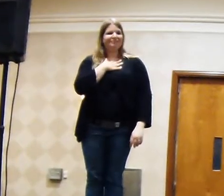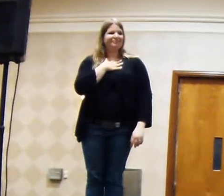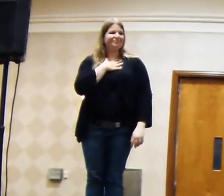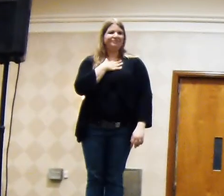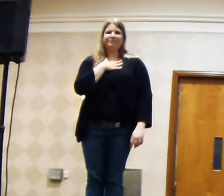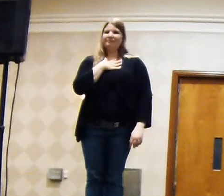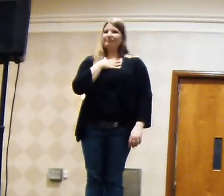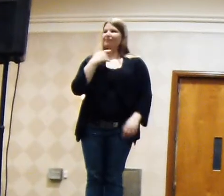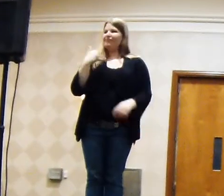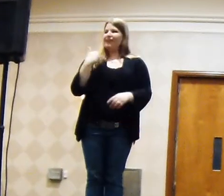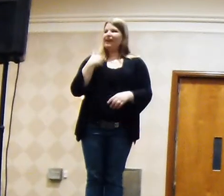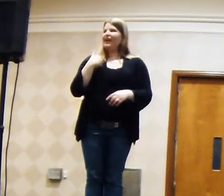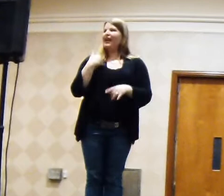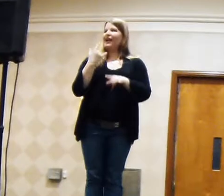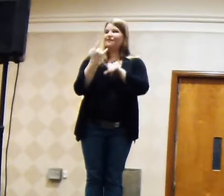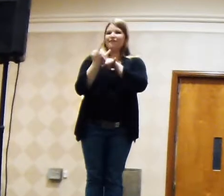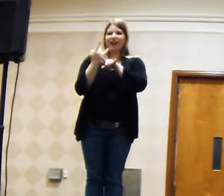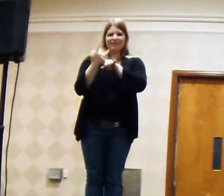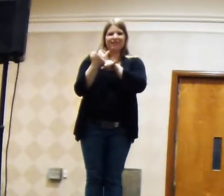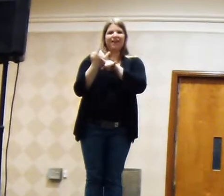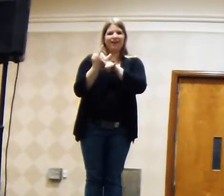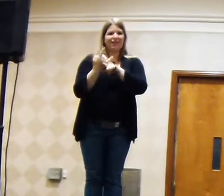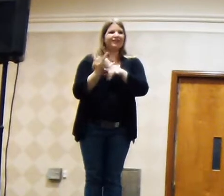Papaw vodka, and I was ready.